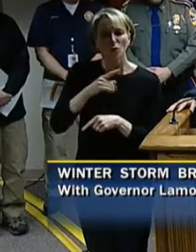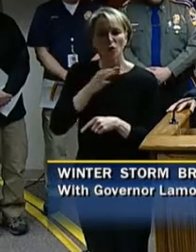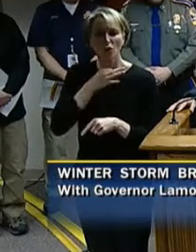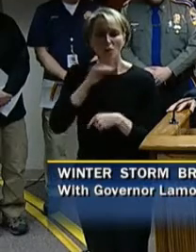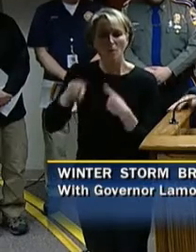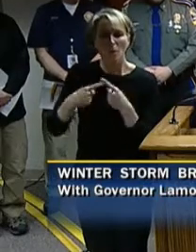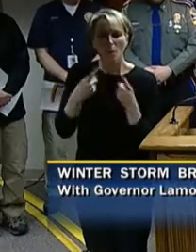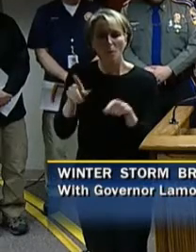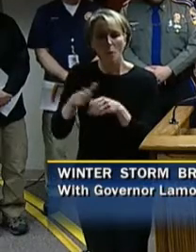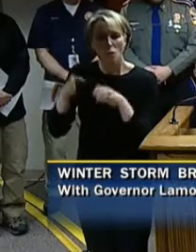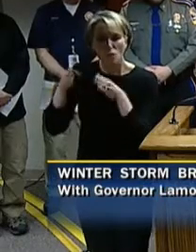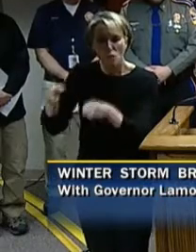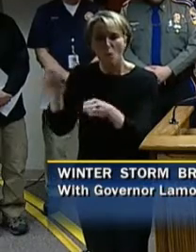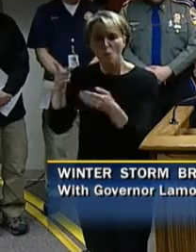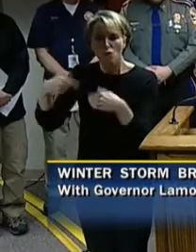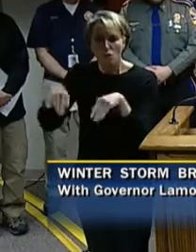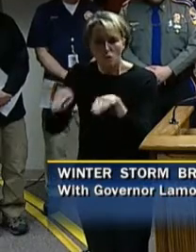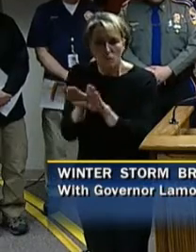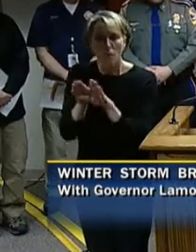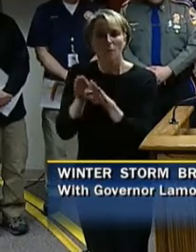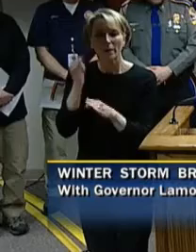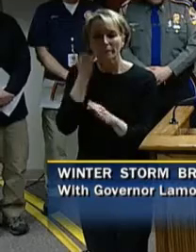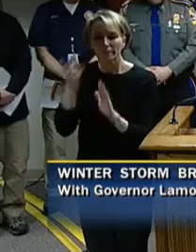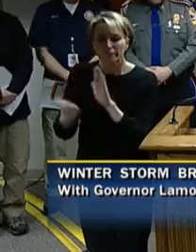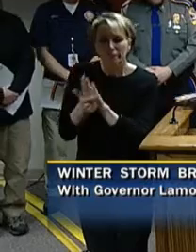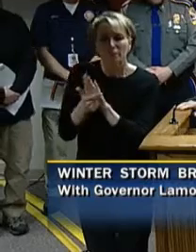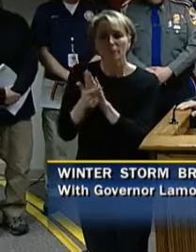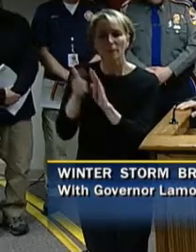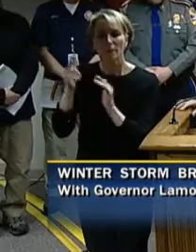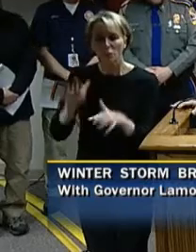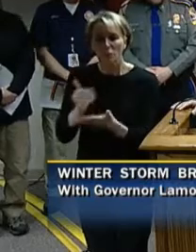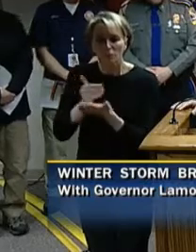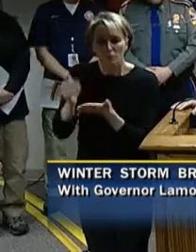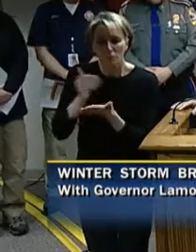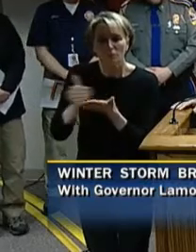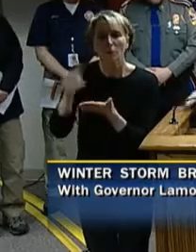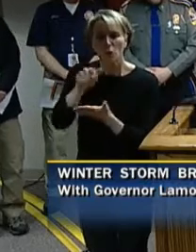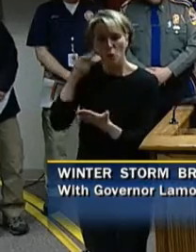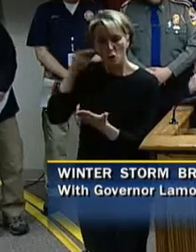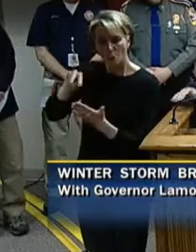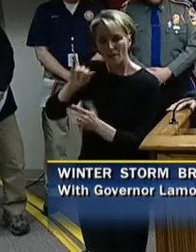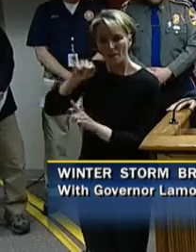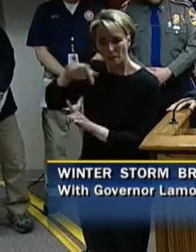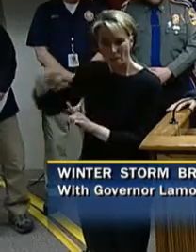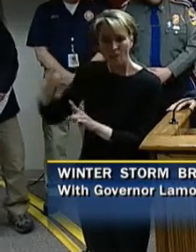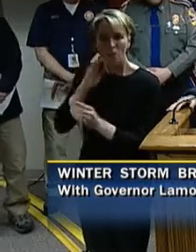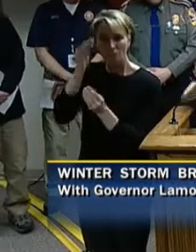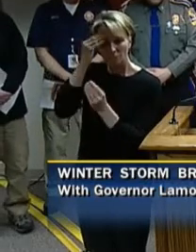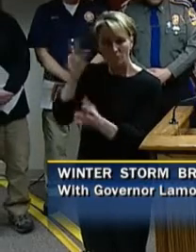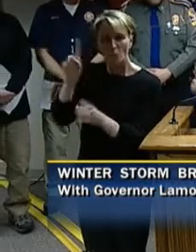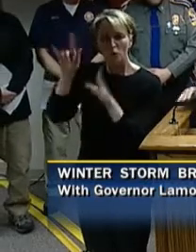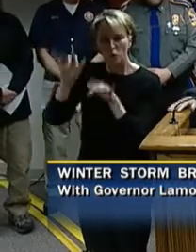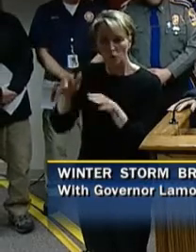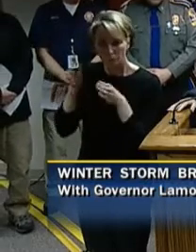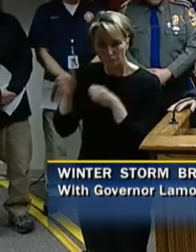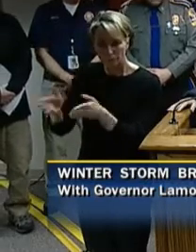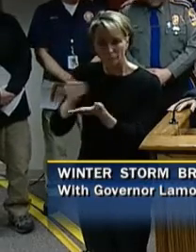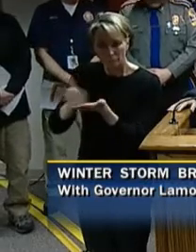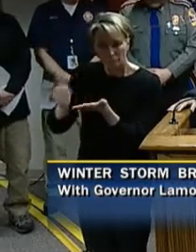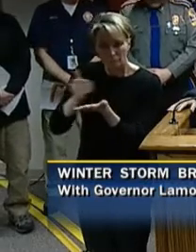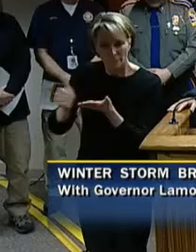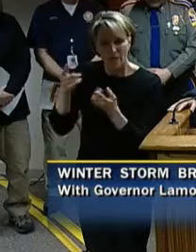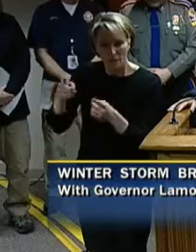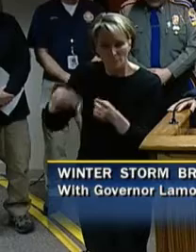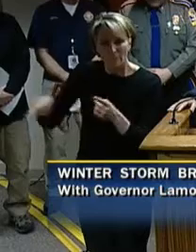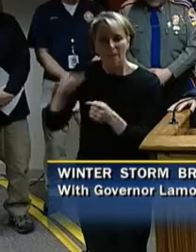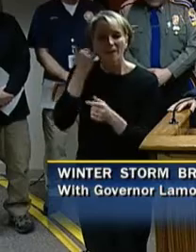you, we have 211. It's 211.com, or you can dial 211. And there they'll tell you where there are warm shelters